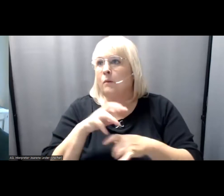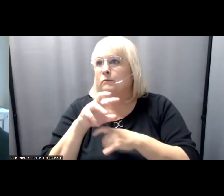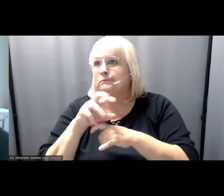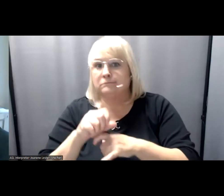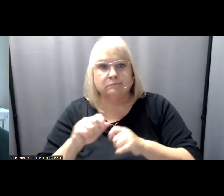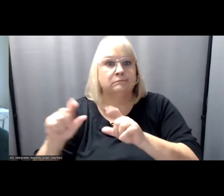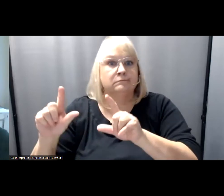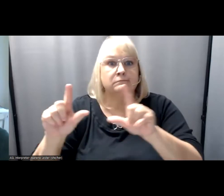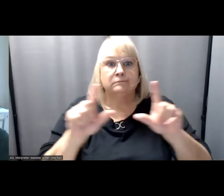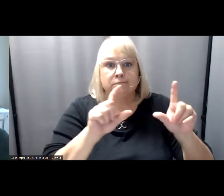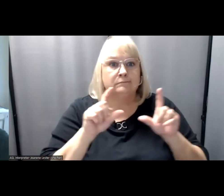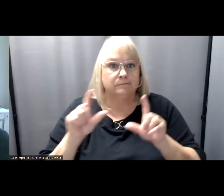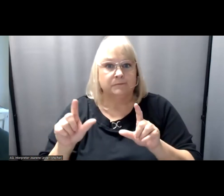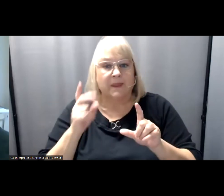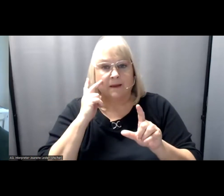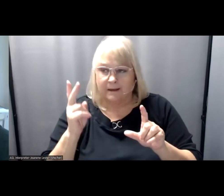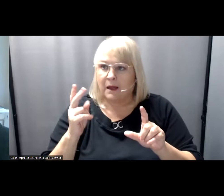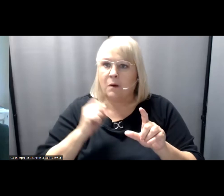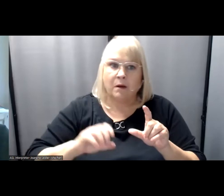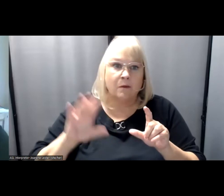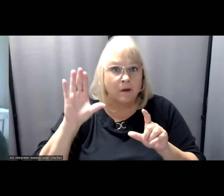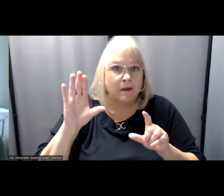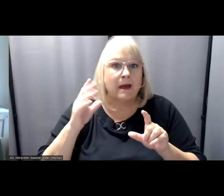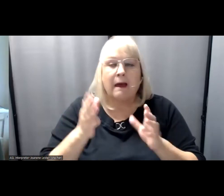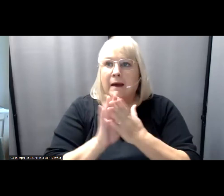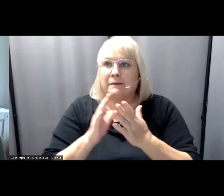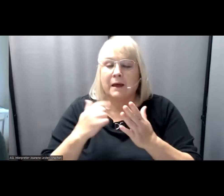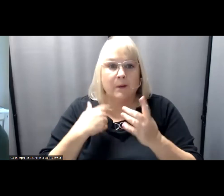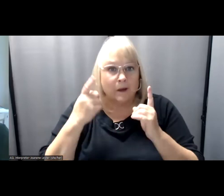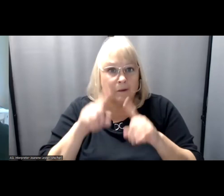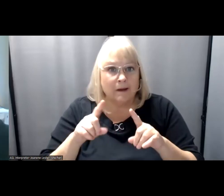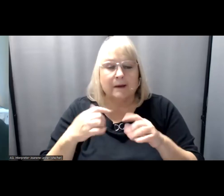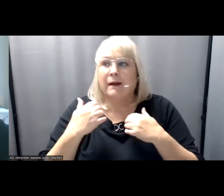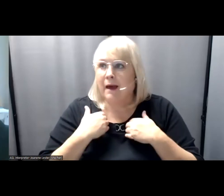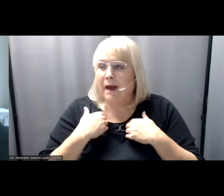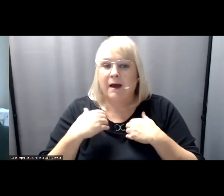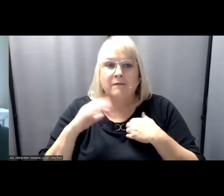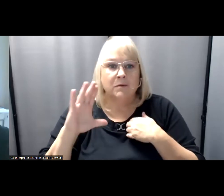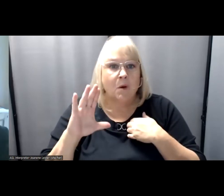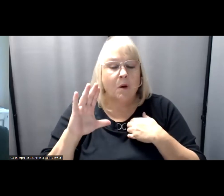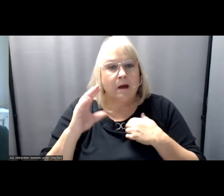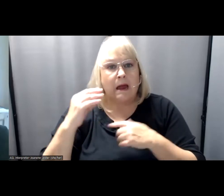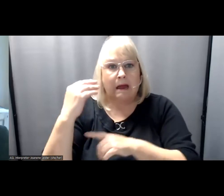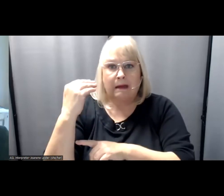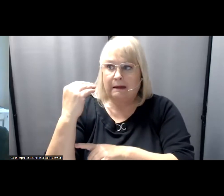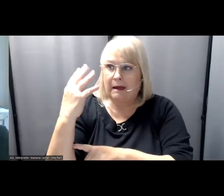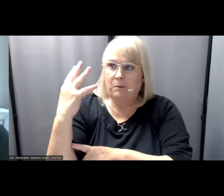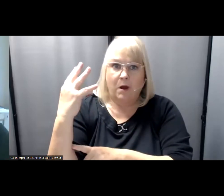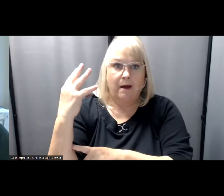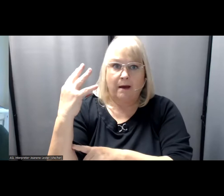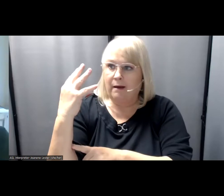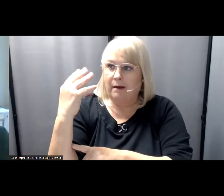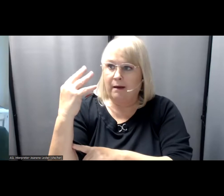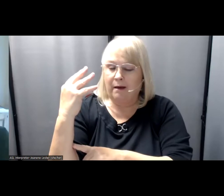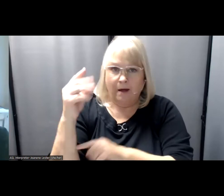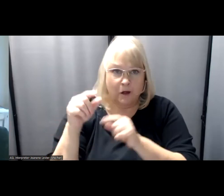ask that we agree to have cameras on in our meetings, starting, if you have a start date you're looking for, or there's a big